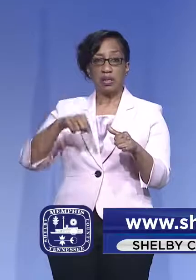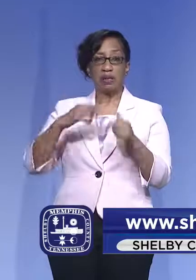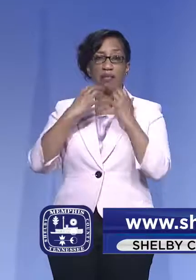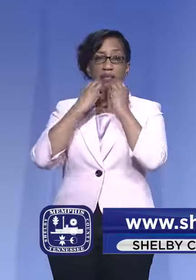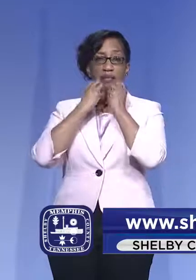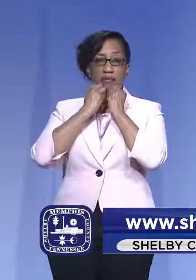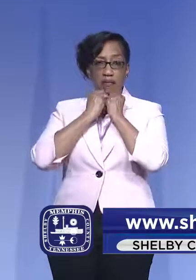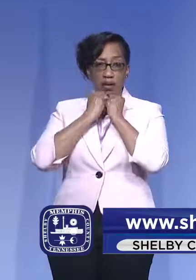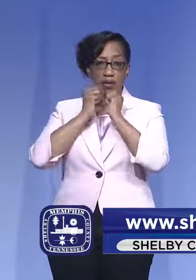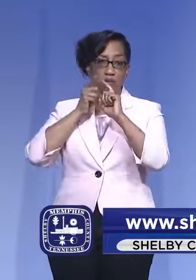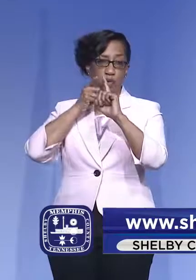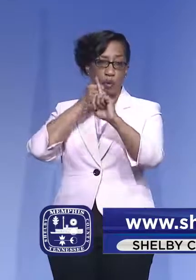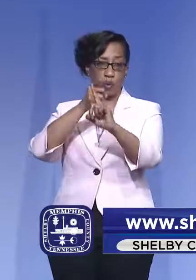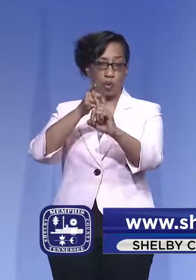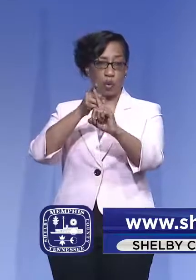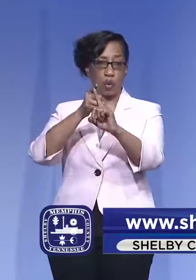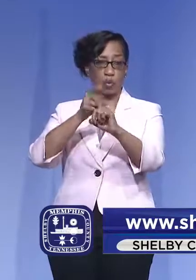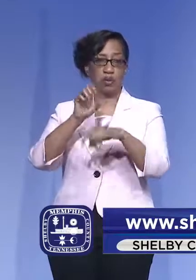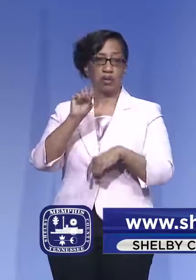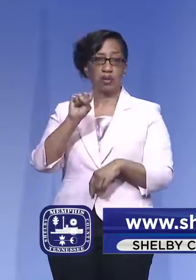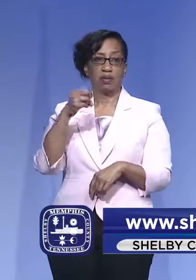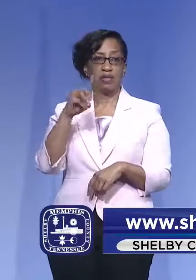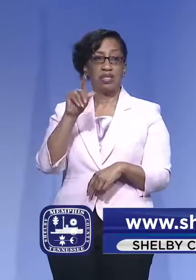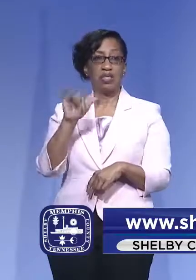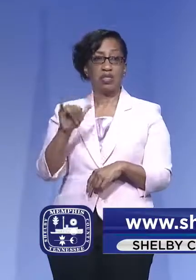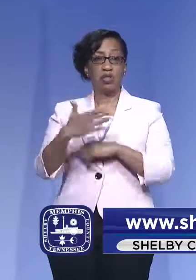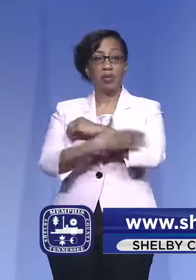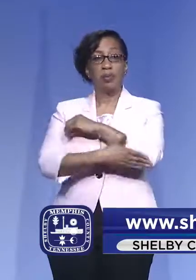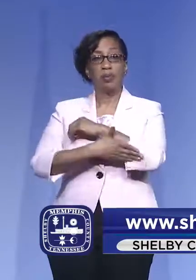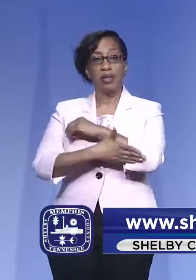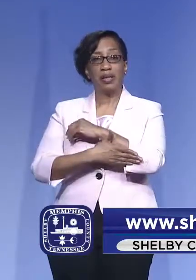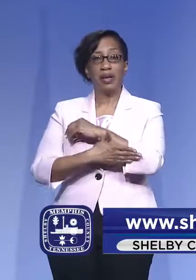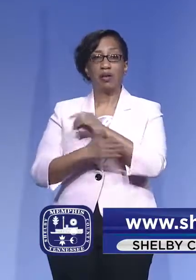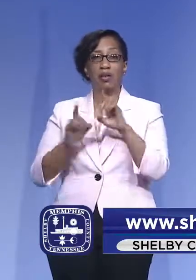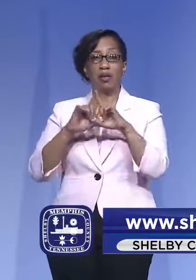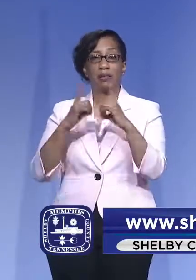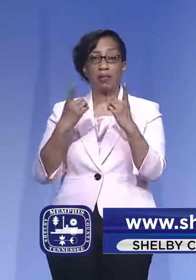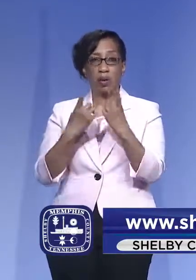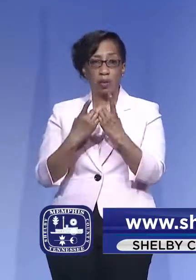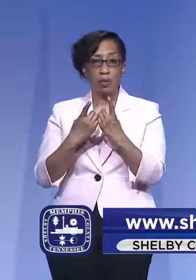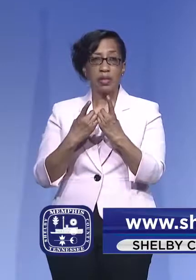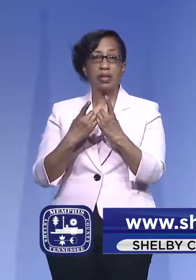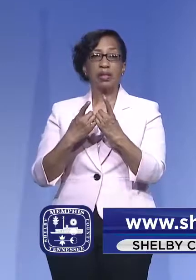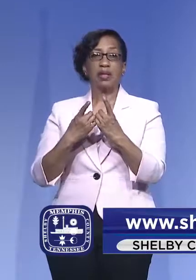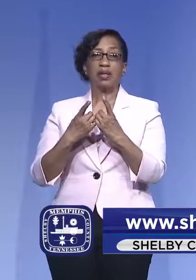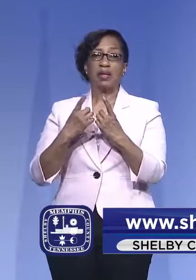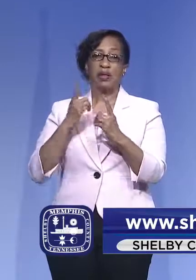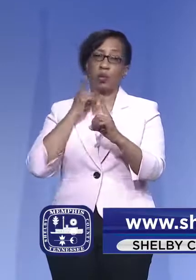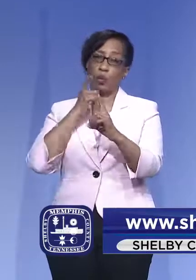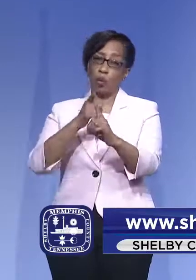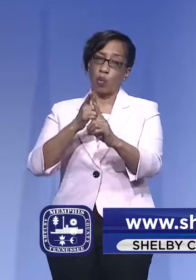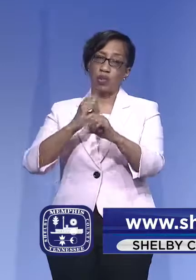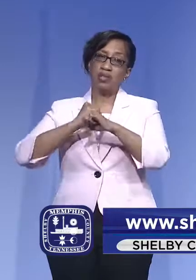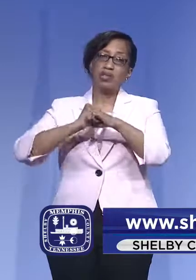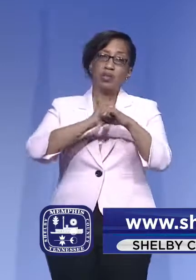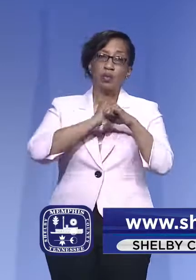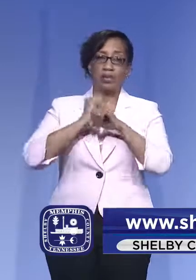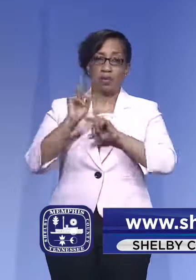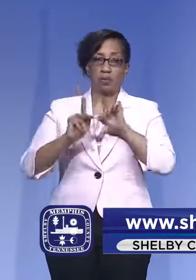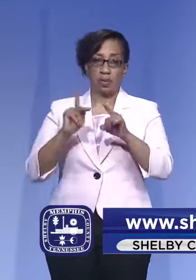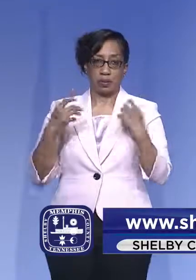Health Department have always been and remain to protect the health and safety of everybody in Shelby County to the greatest extent that we can do